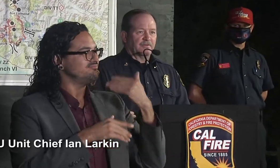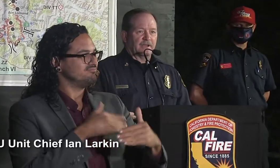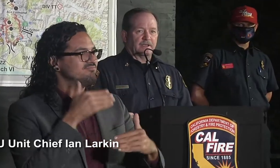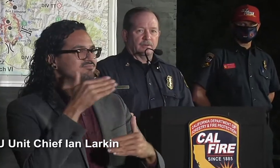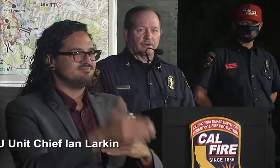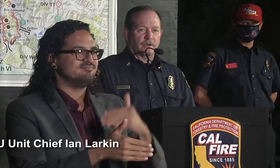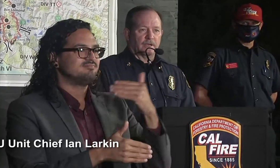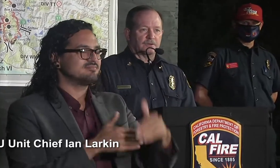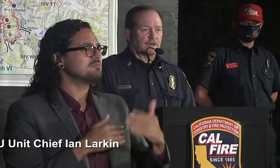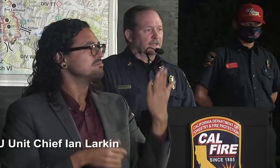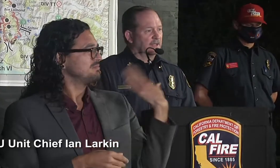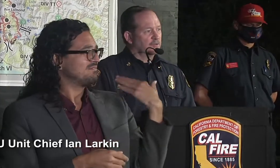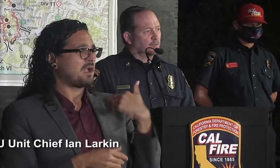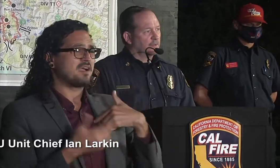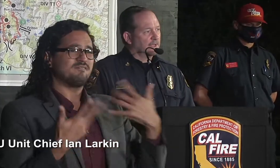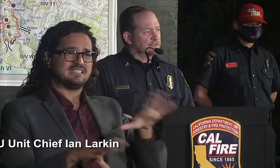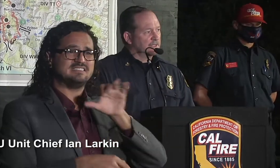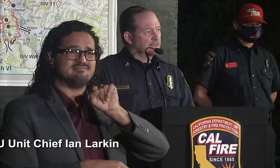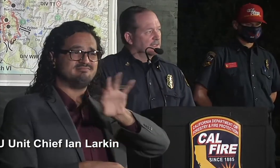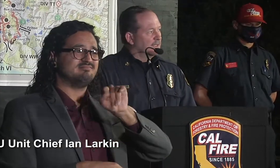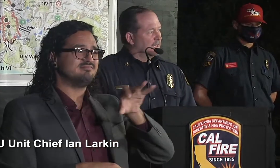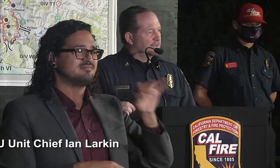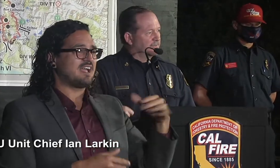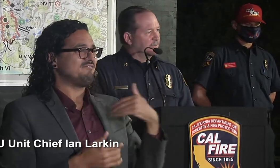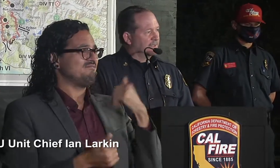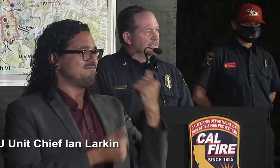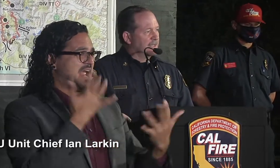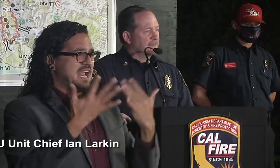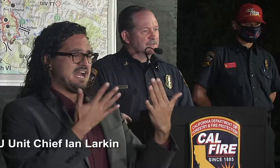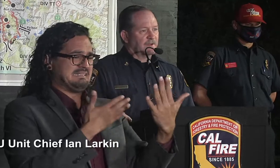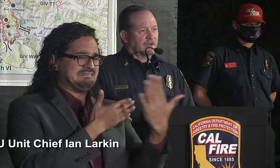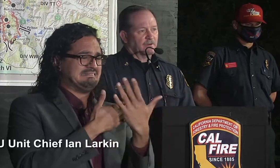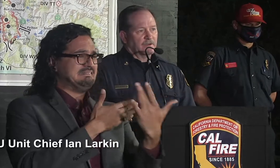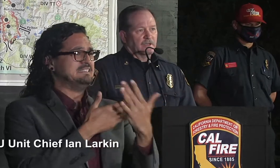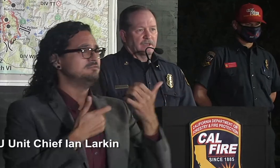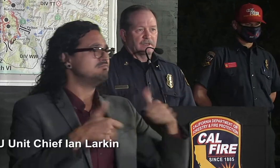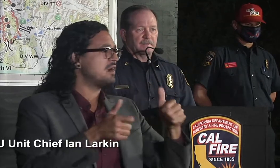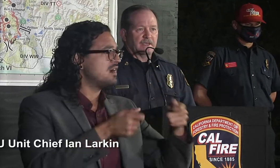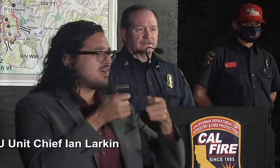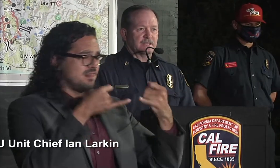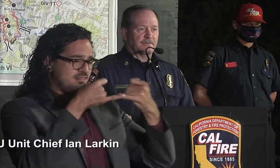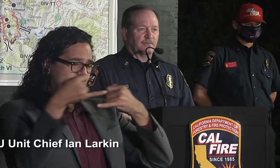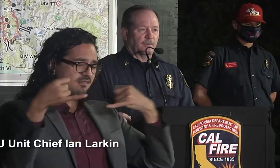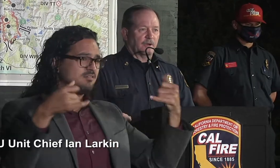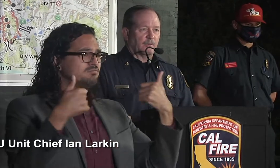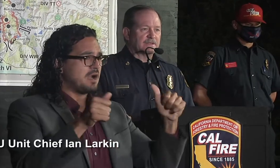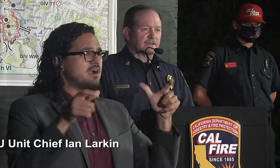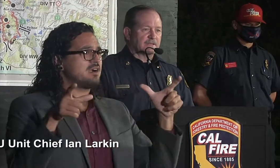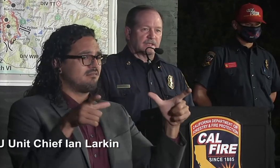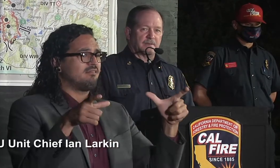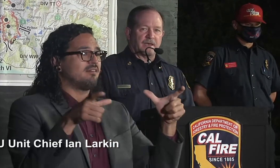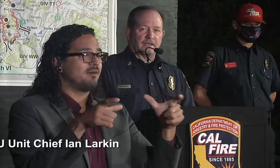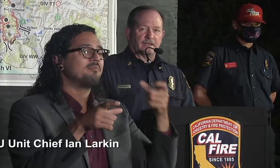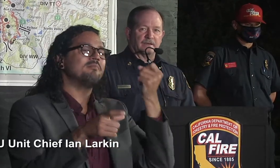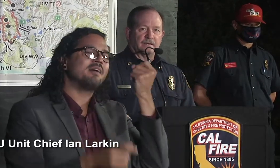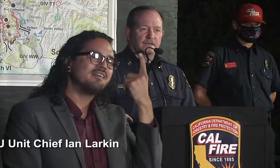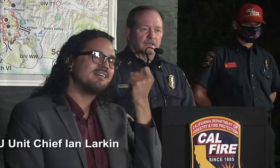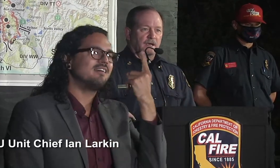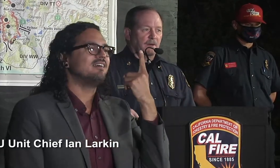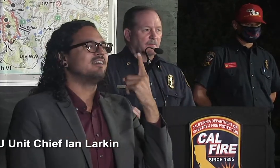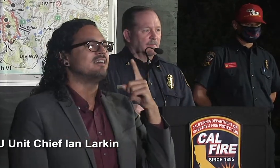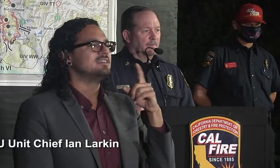got a firefight going on, trying to get control lines in to fully contain this fire and then make it safe for residents to get back